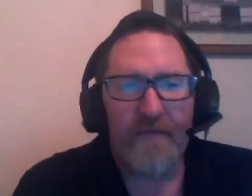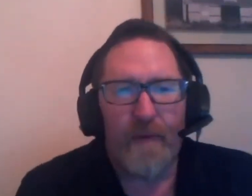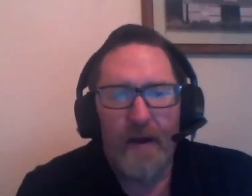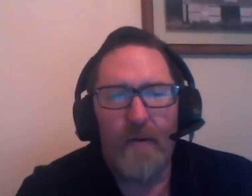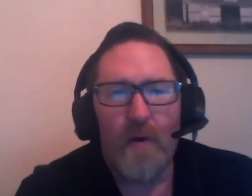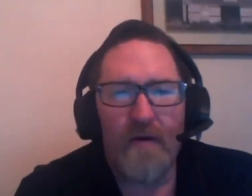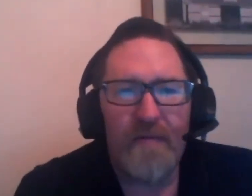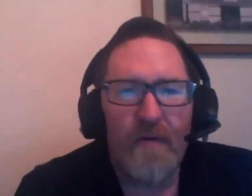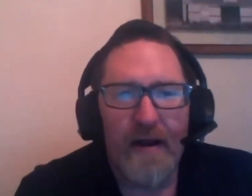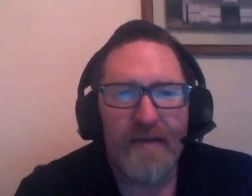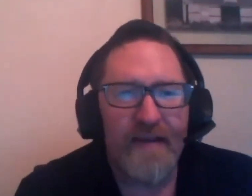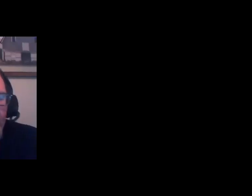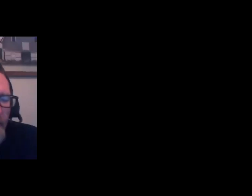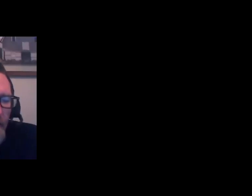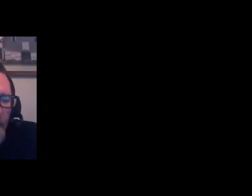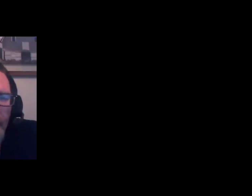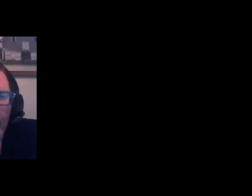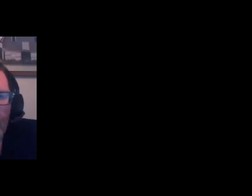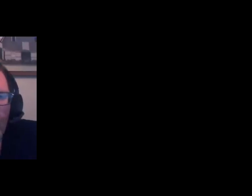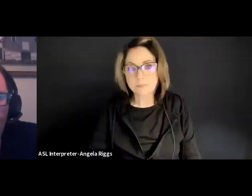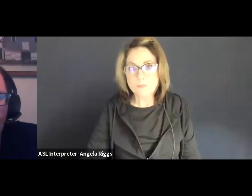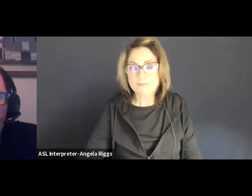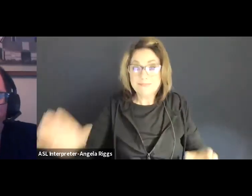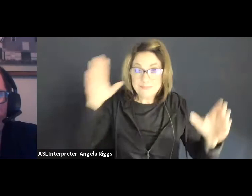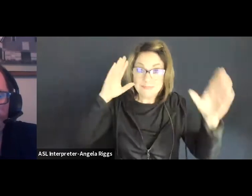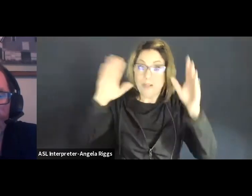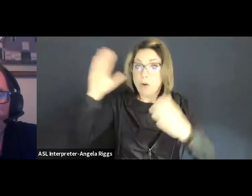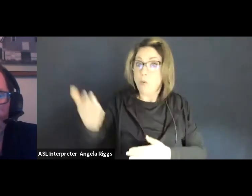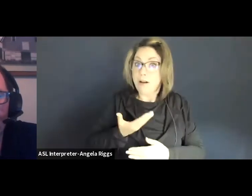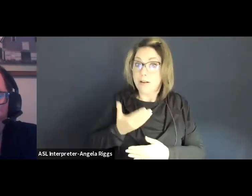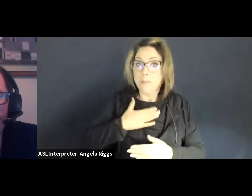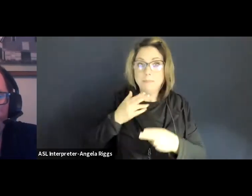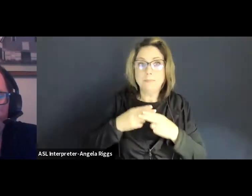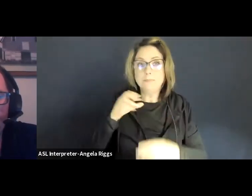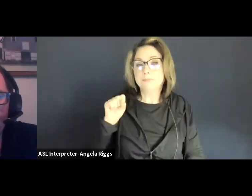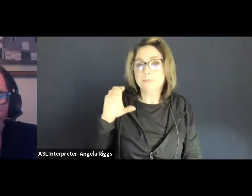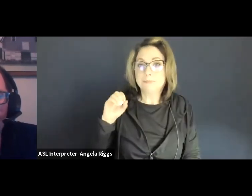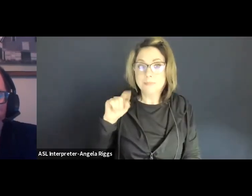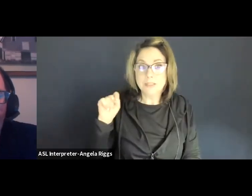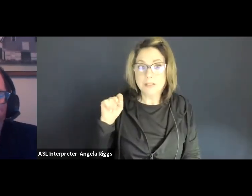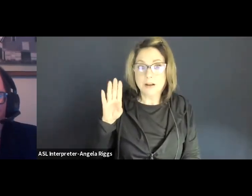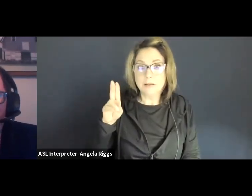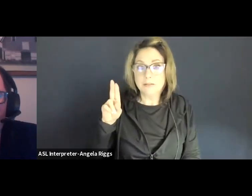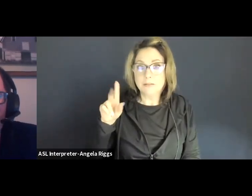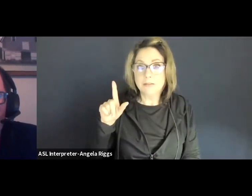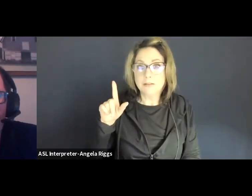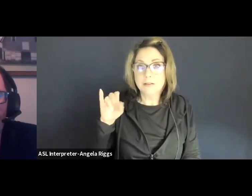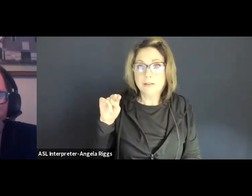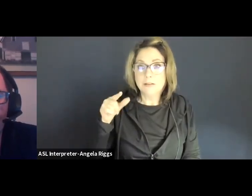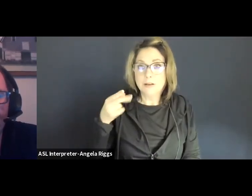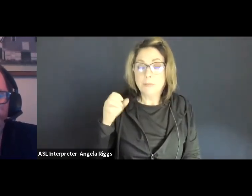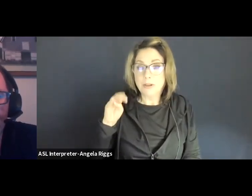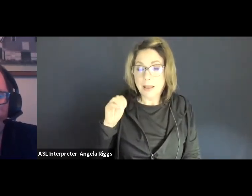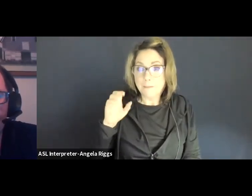All right, everybody. Welcome to our next session. My name is Scott Burlingame. I'm an April board member, and